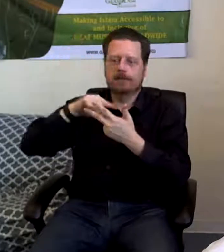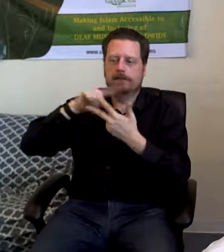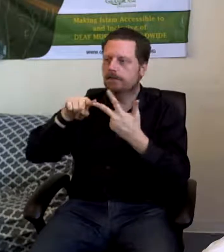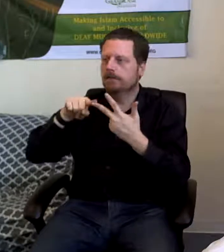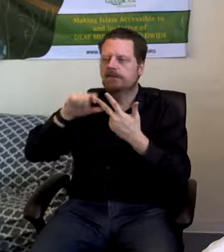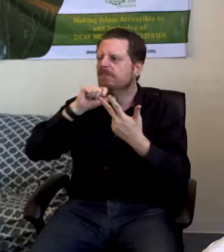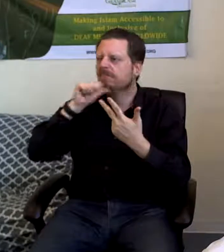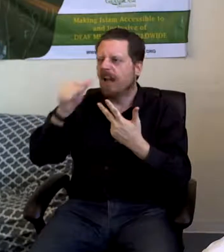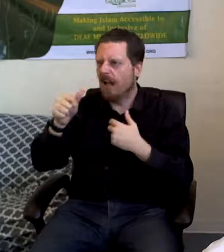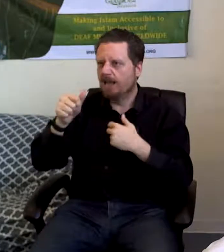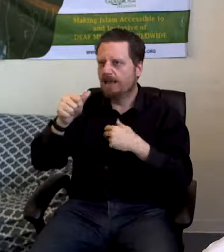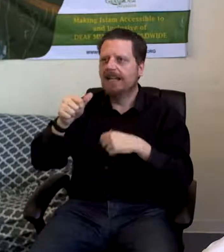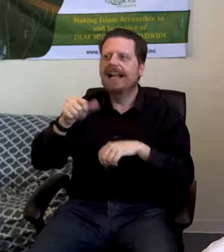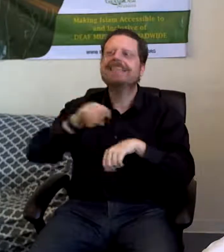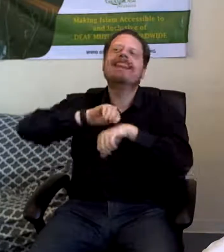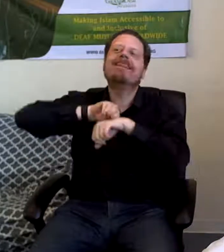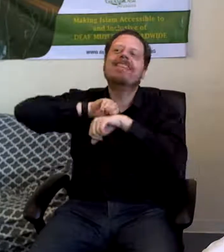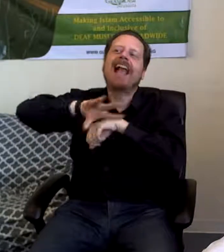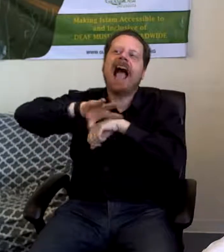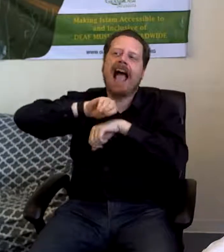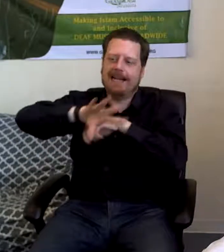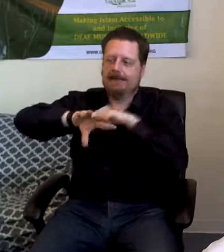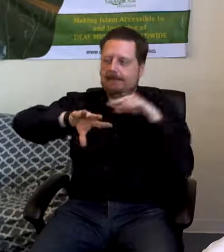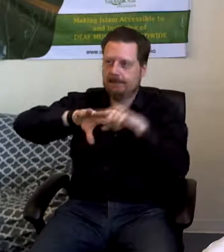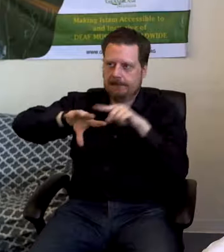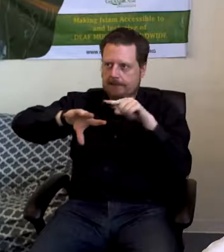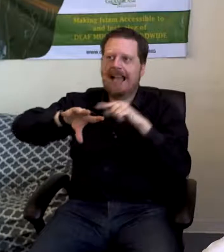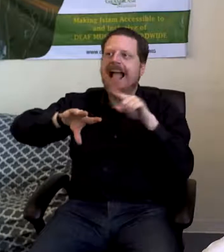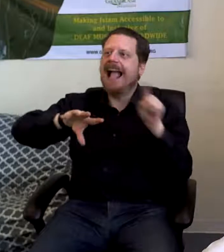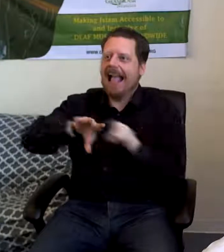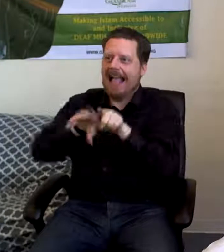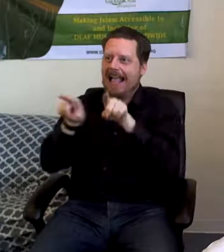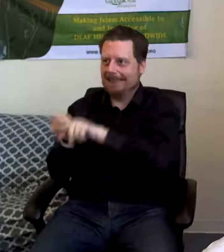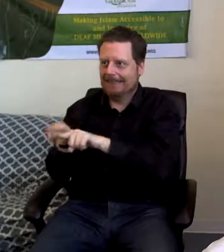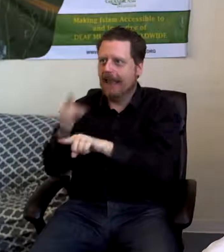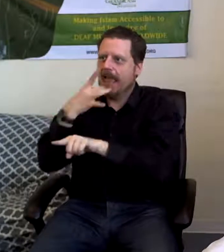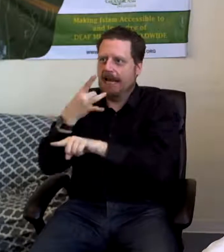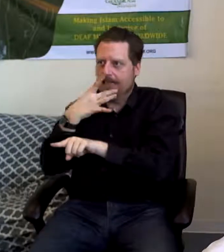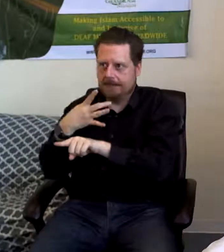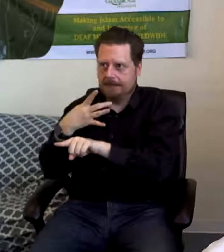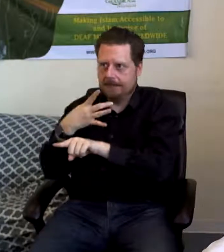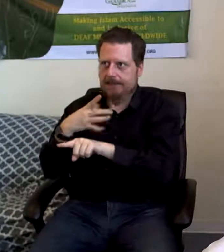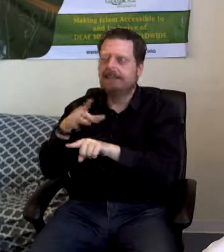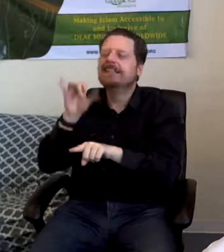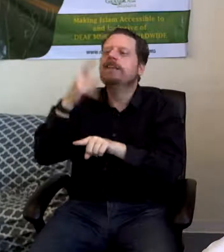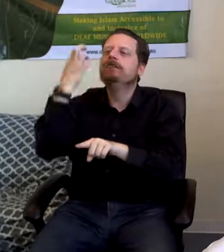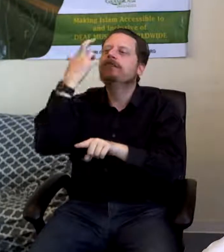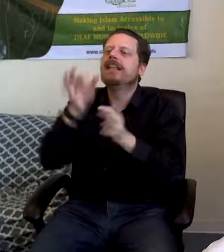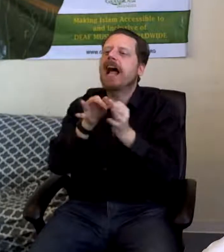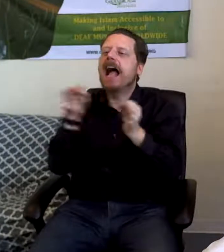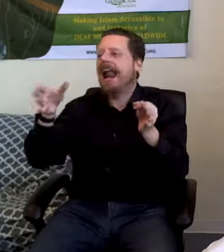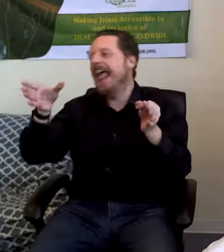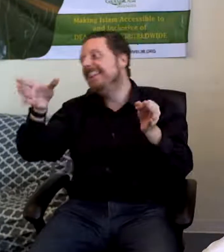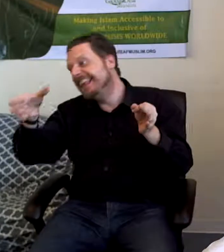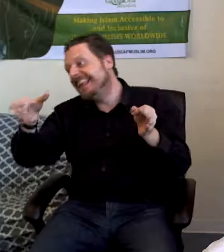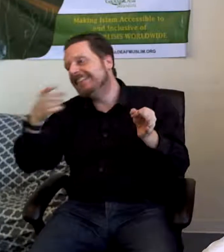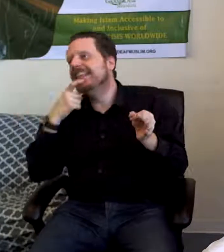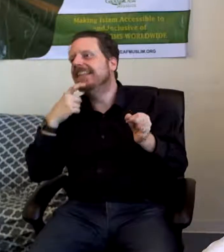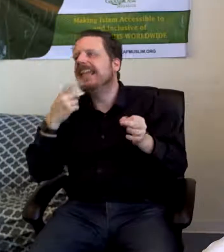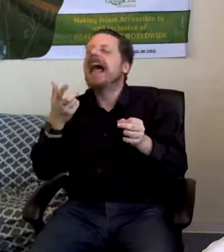It is the light of the guidance, and that's why the ayah at the end says, light upon